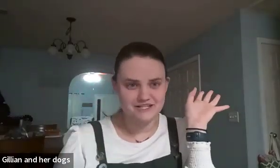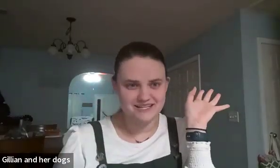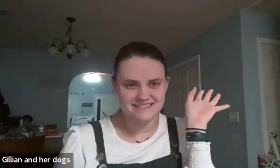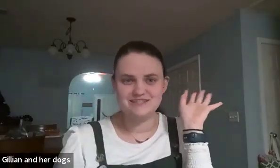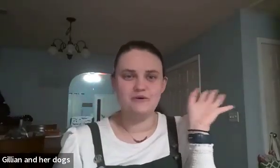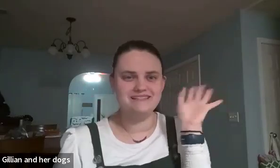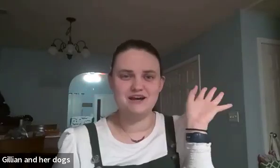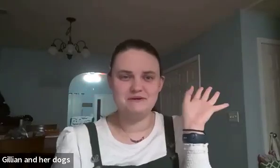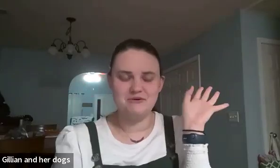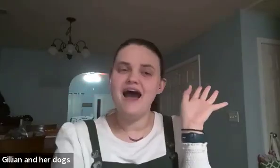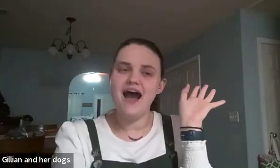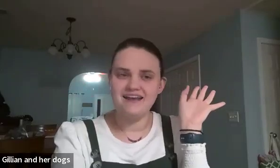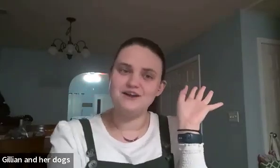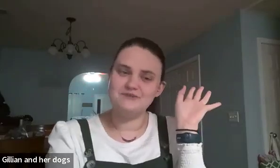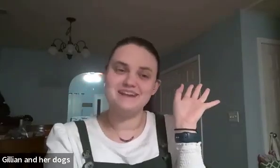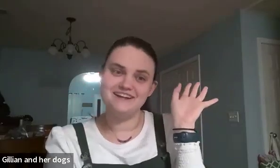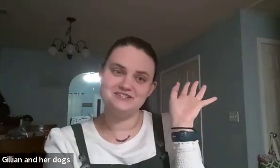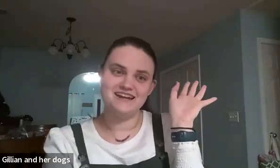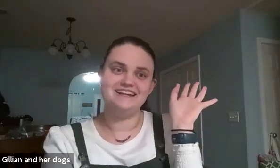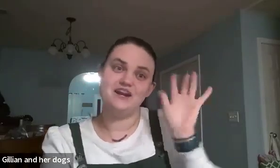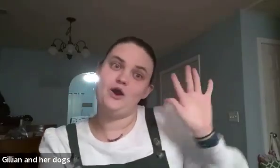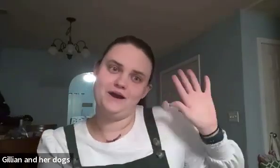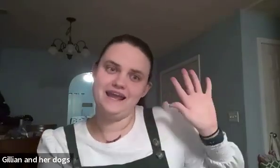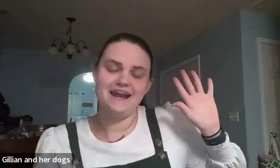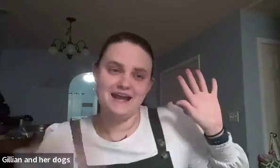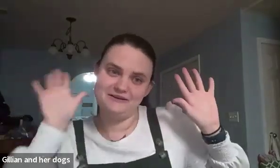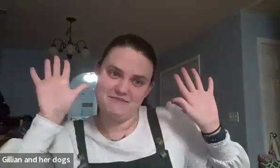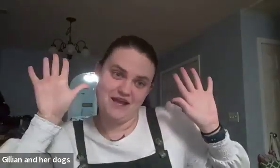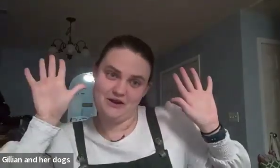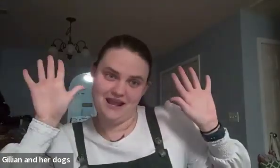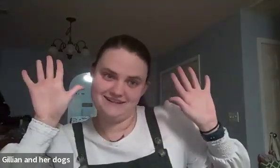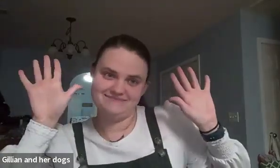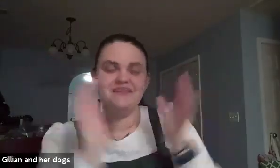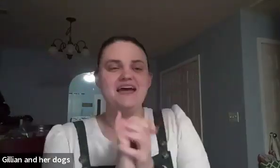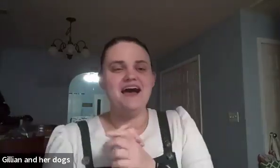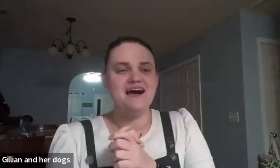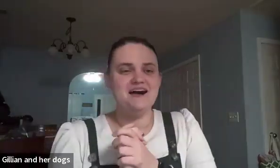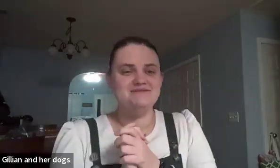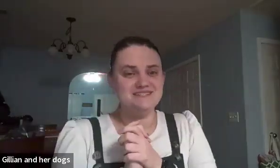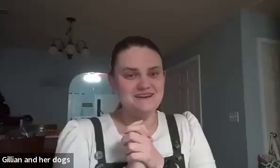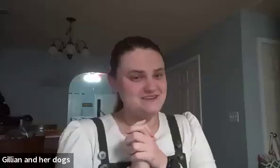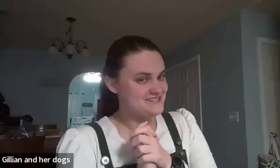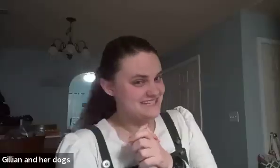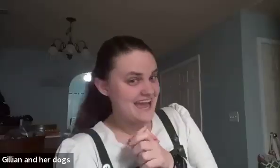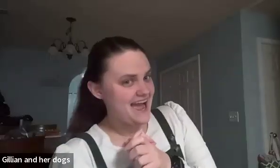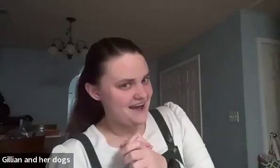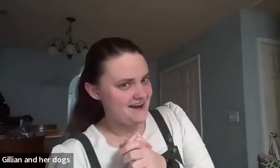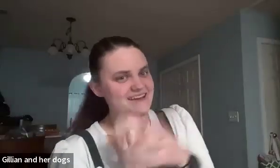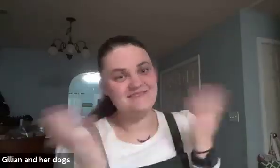party tricks is always to tell people I can go up to 999 on one hand. I don't need my other hand. So you will see how and